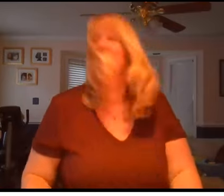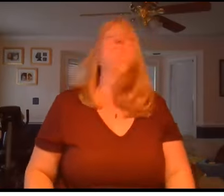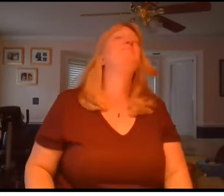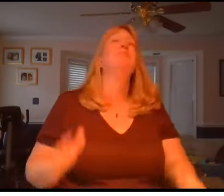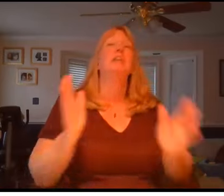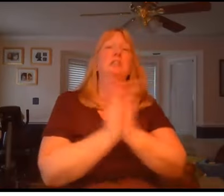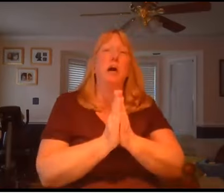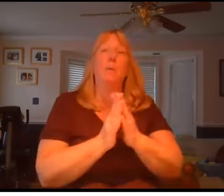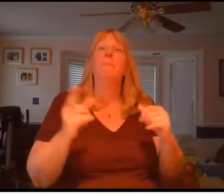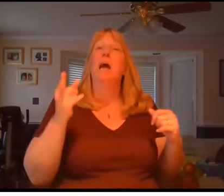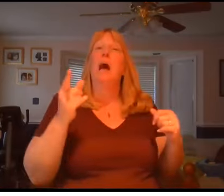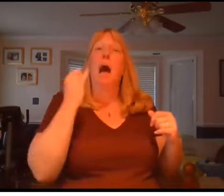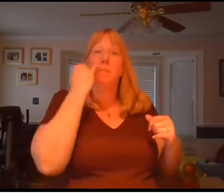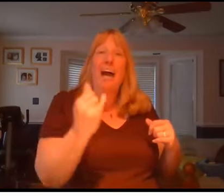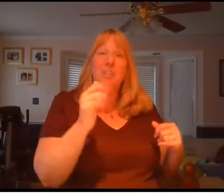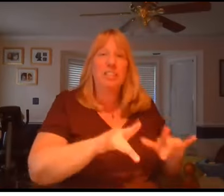So it's great. So